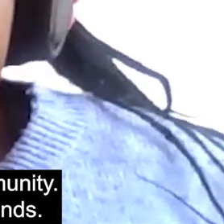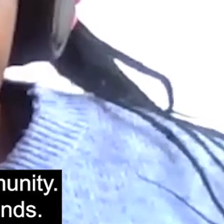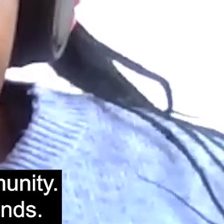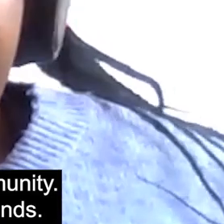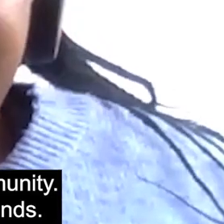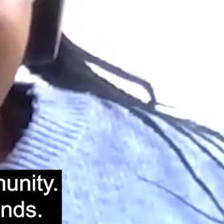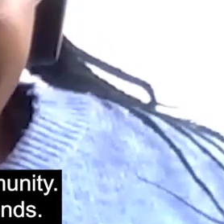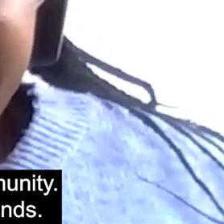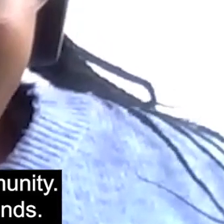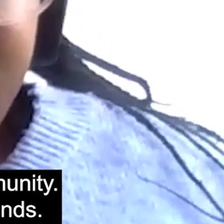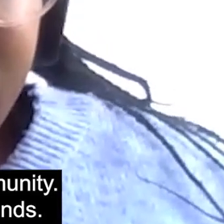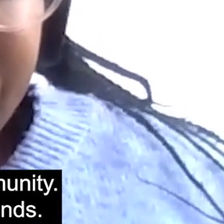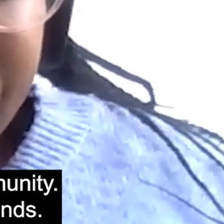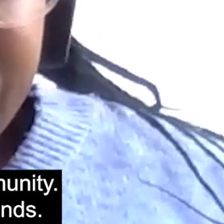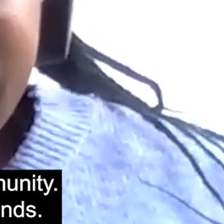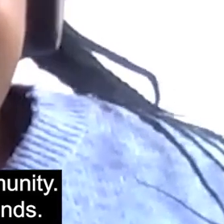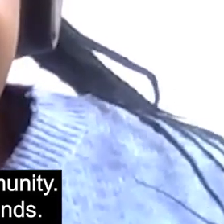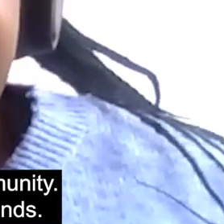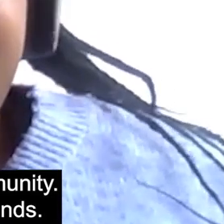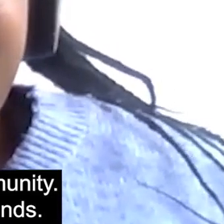school trying to make friends.